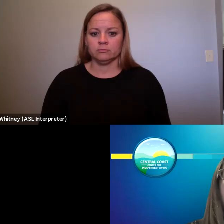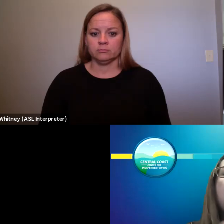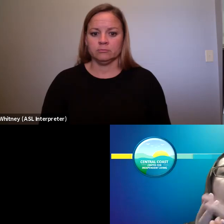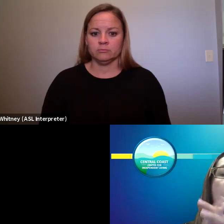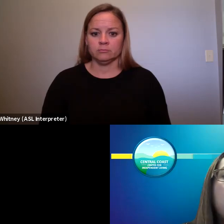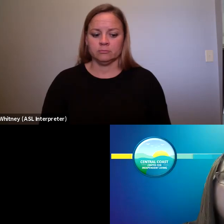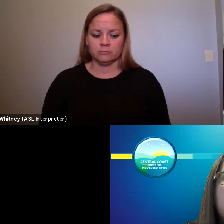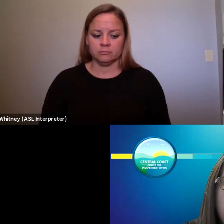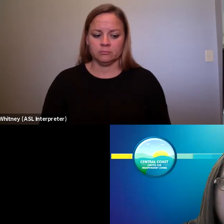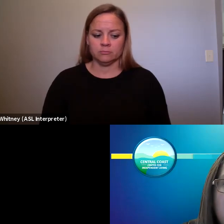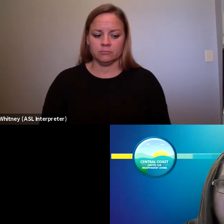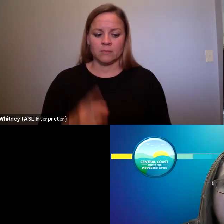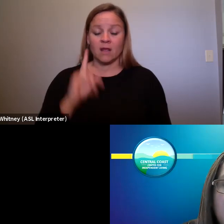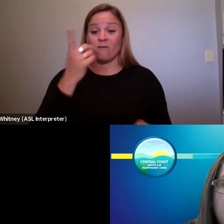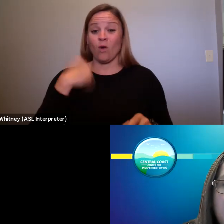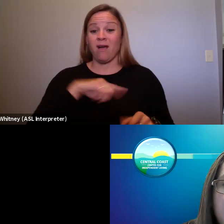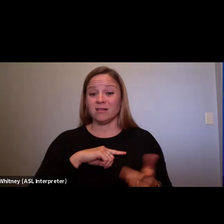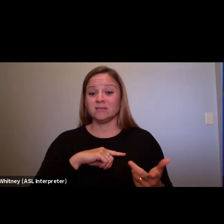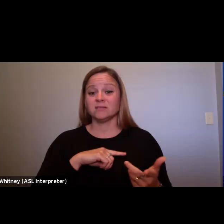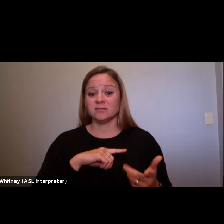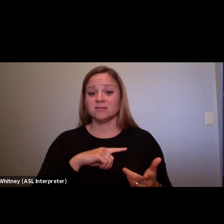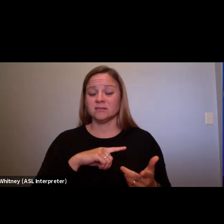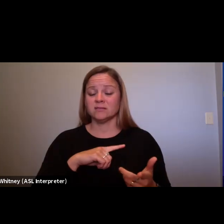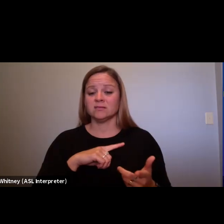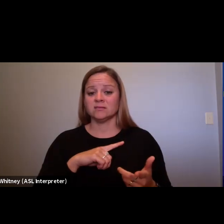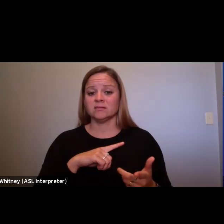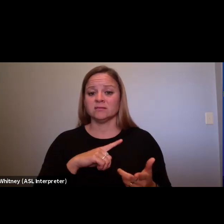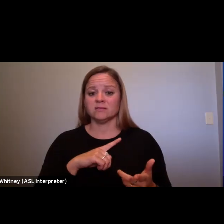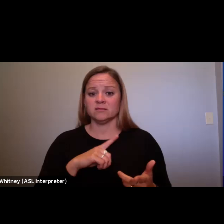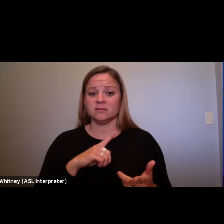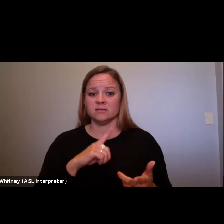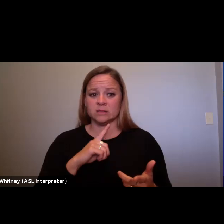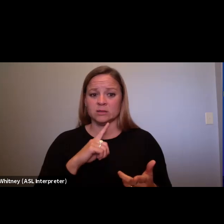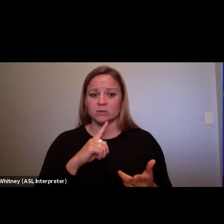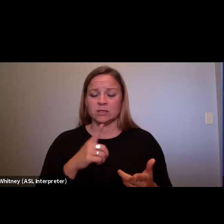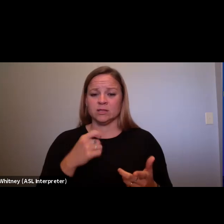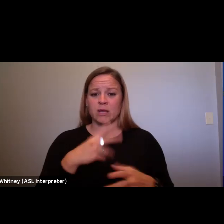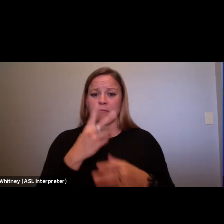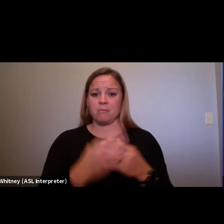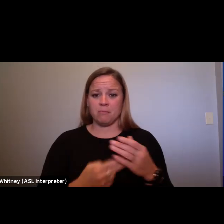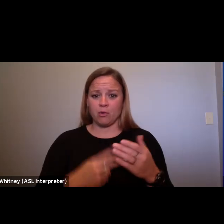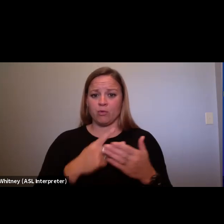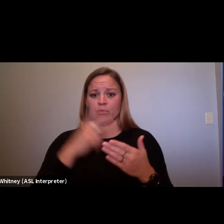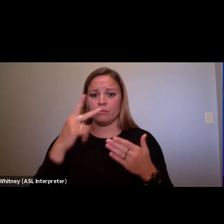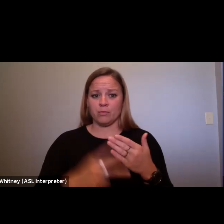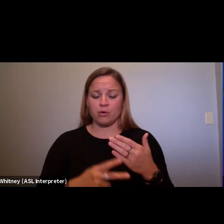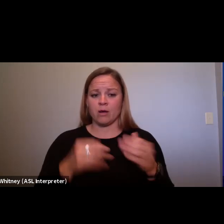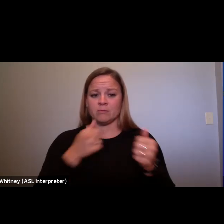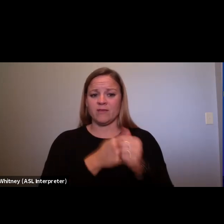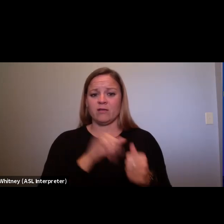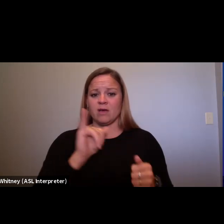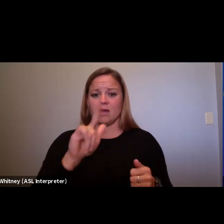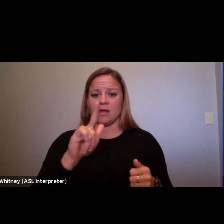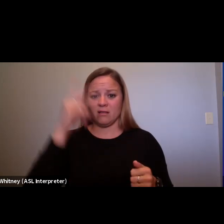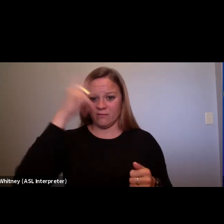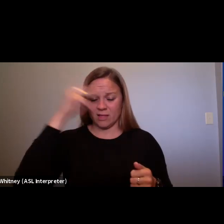I think for us was really, you know, bringing both programs to feed the IL philosophy and really to meet the